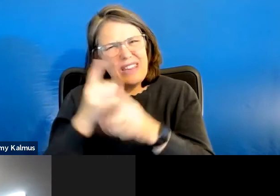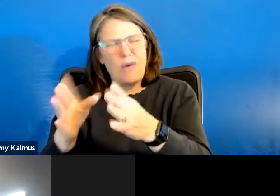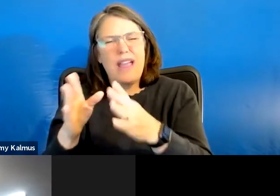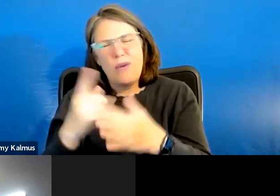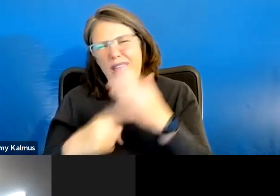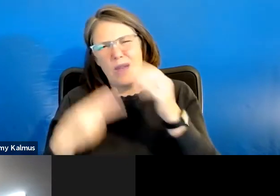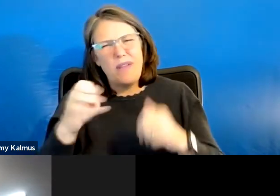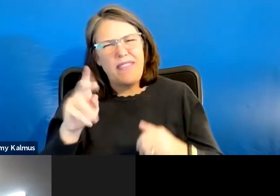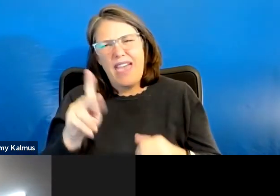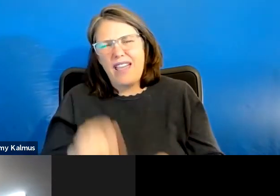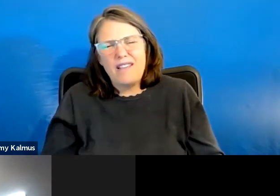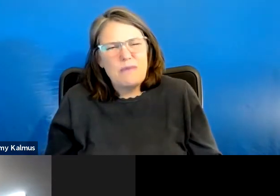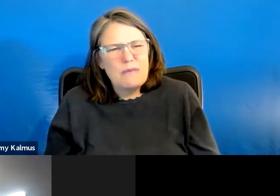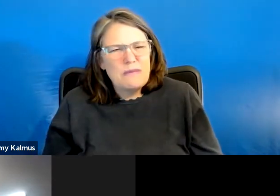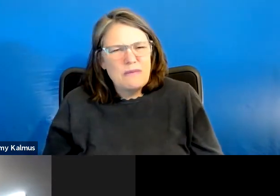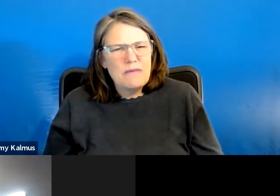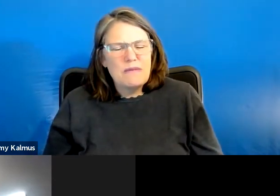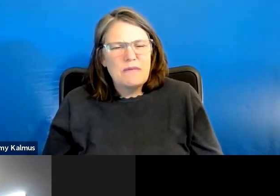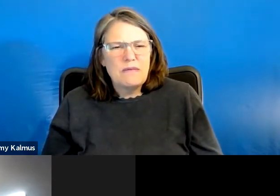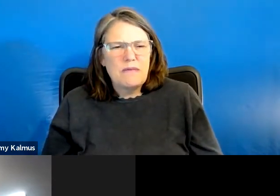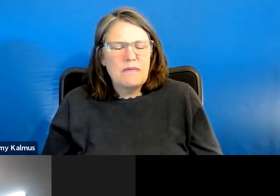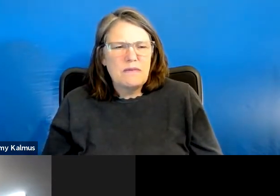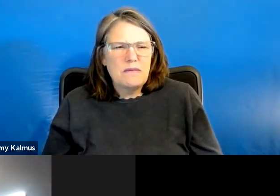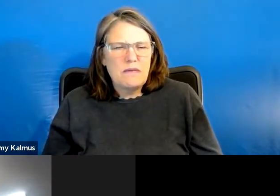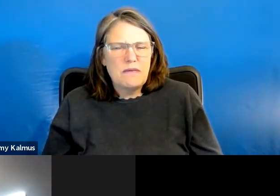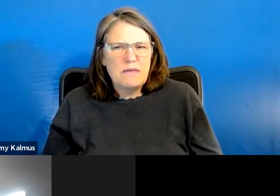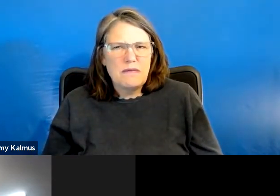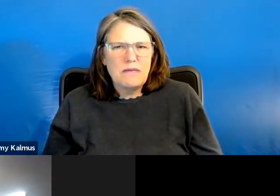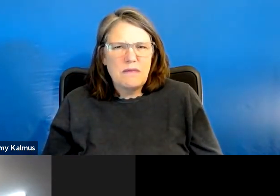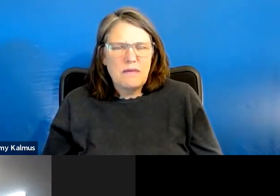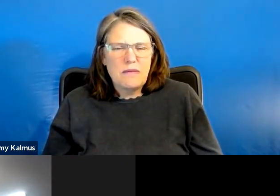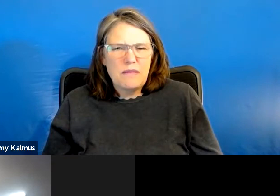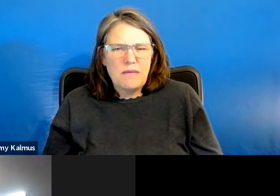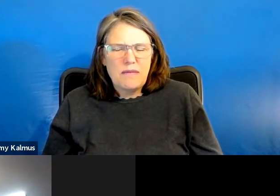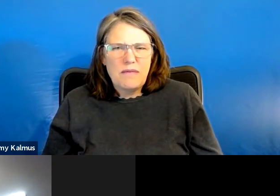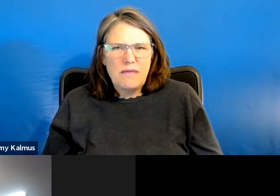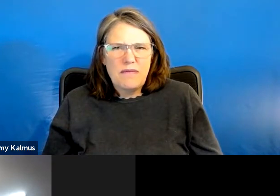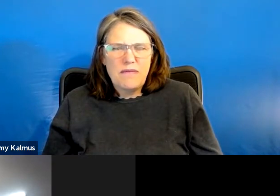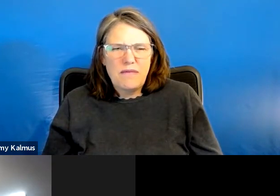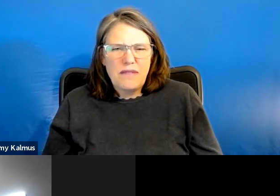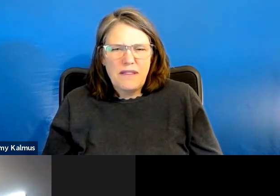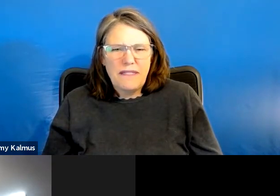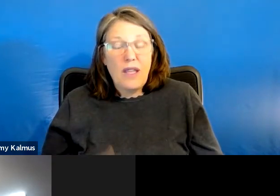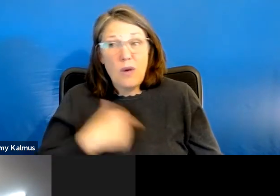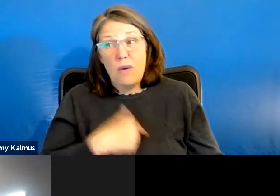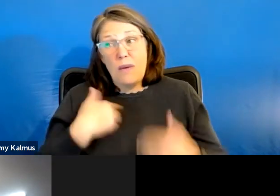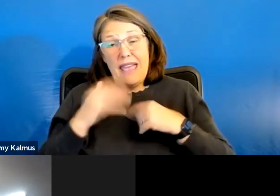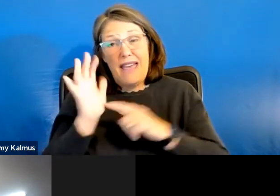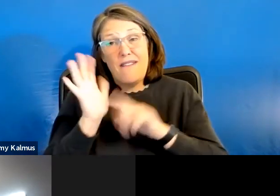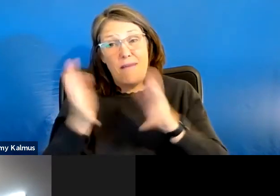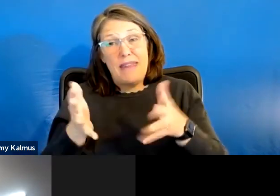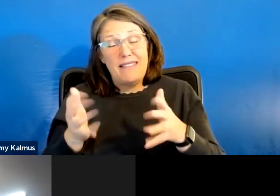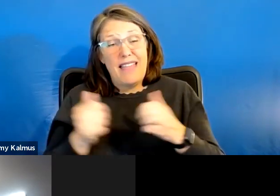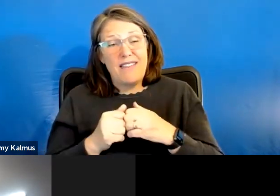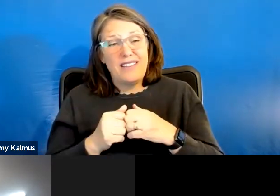heck? All right. I think Marsha's just moving on to stuff. Well, All yeah, right. we have 5 minutes left, so just. Okay.